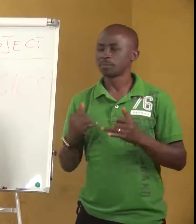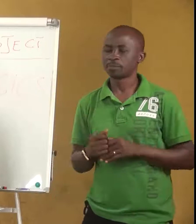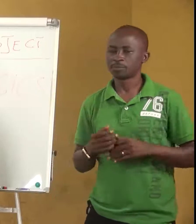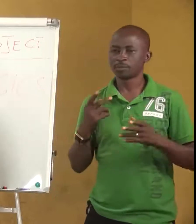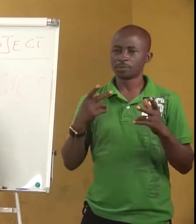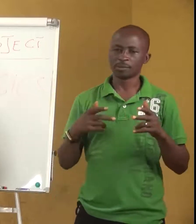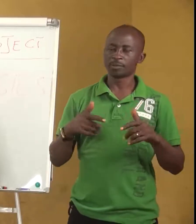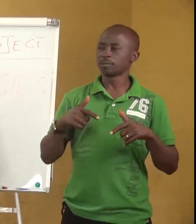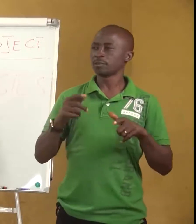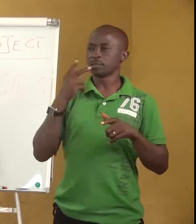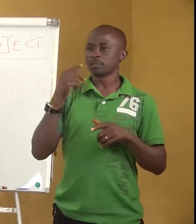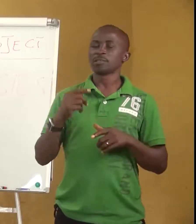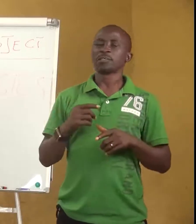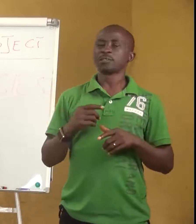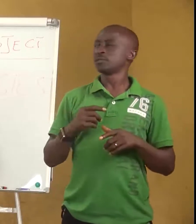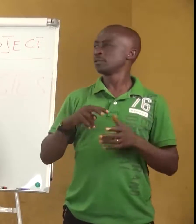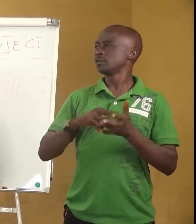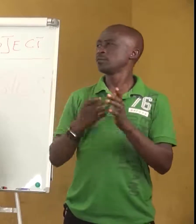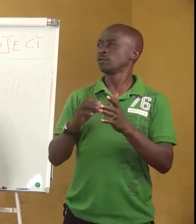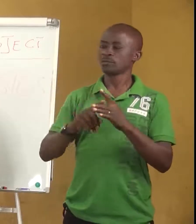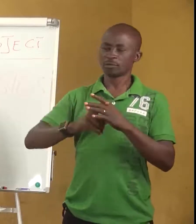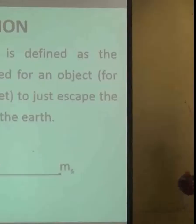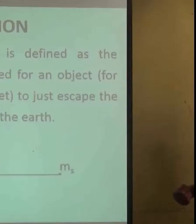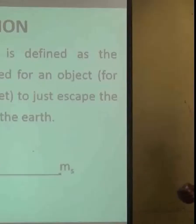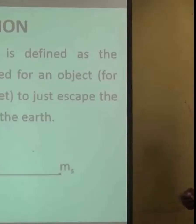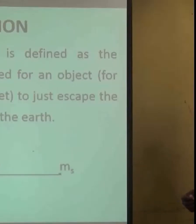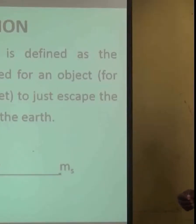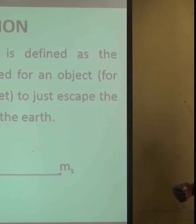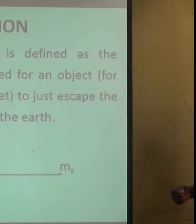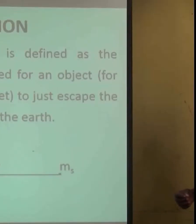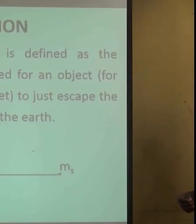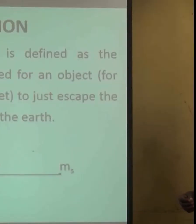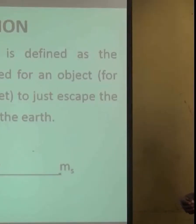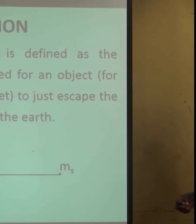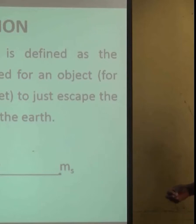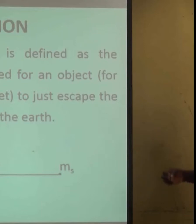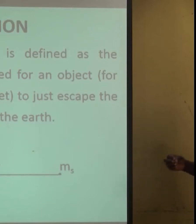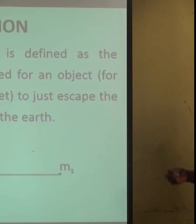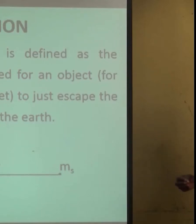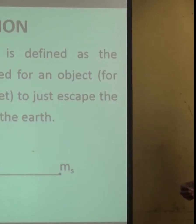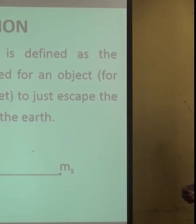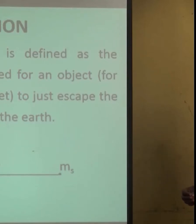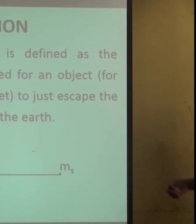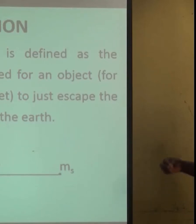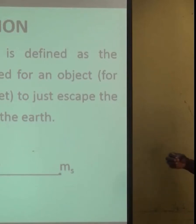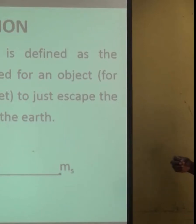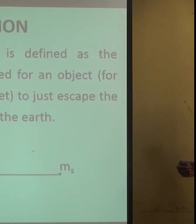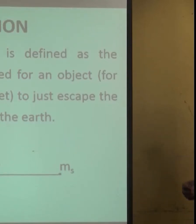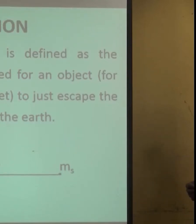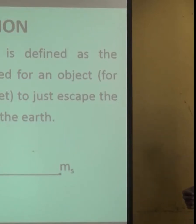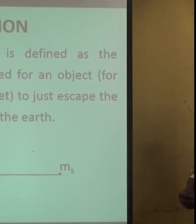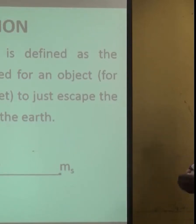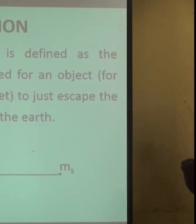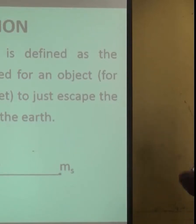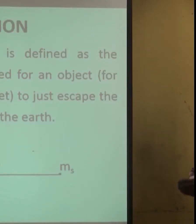at definition of escape velocity. Escape velocity VE is defined